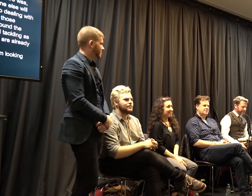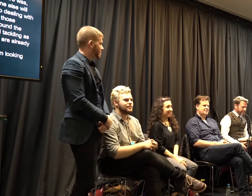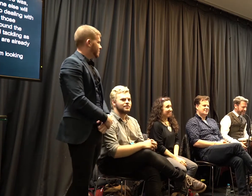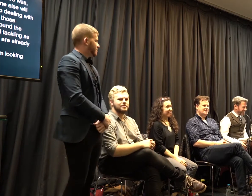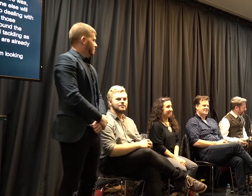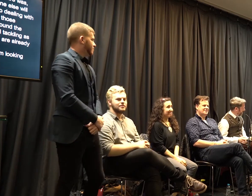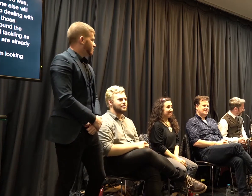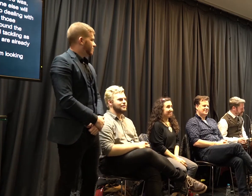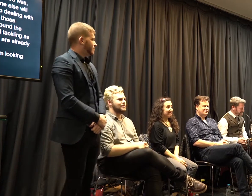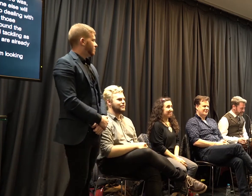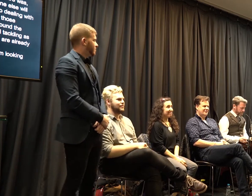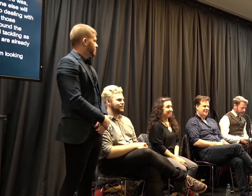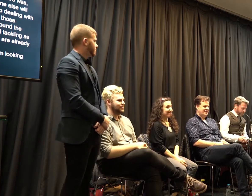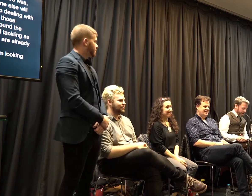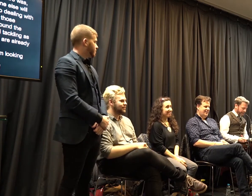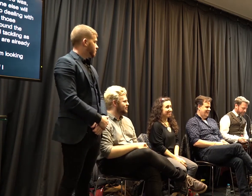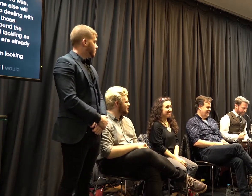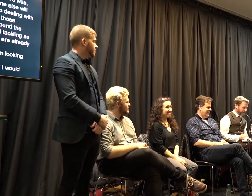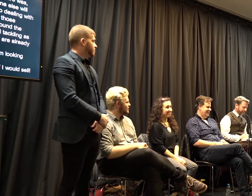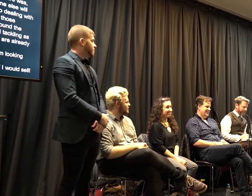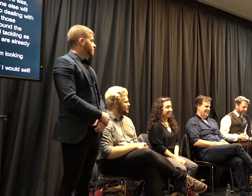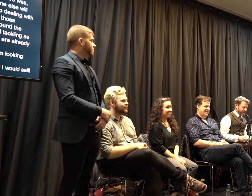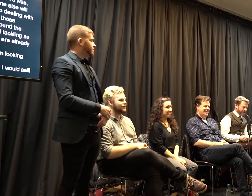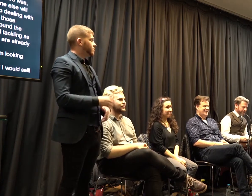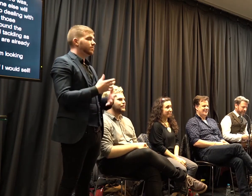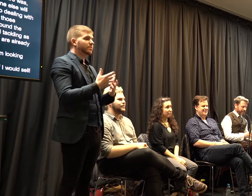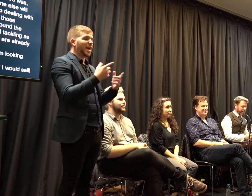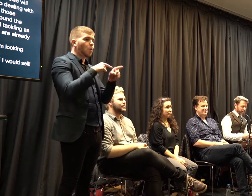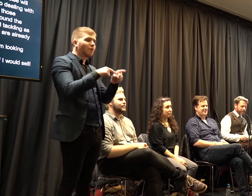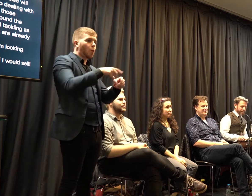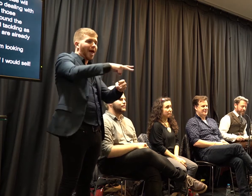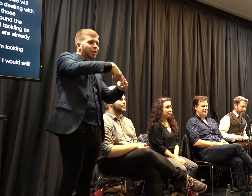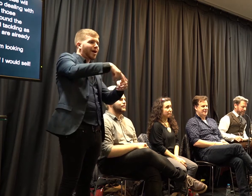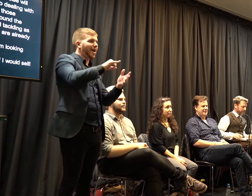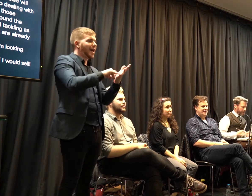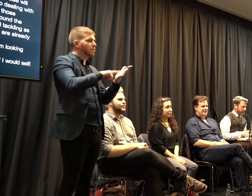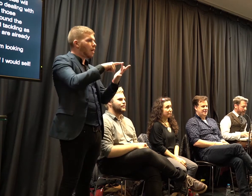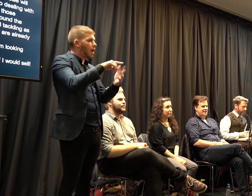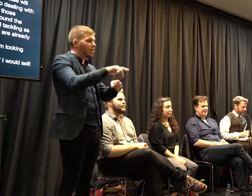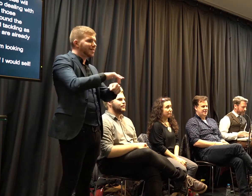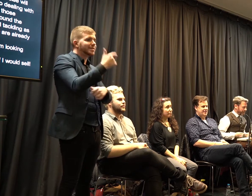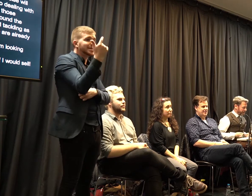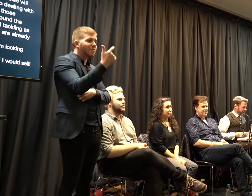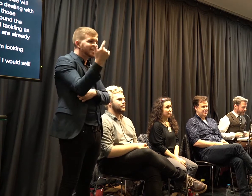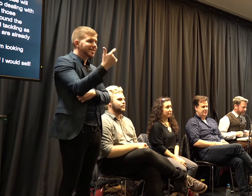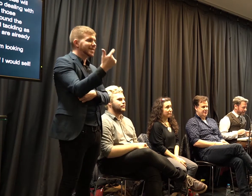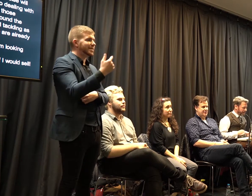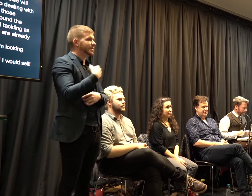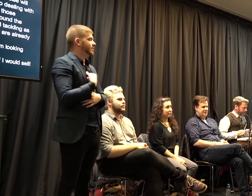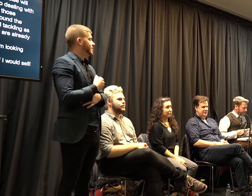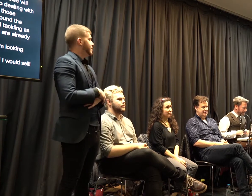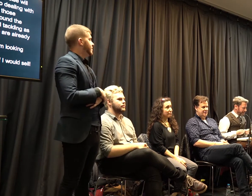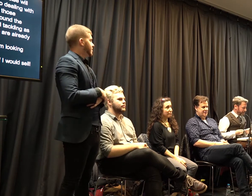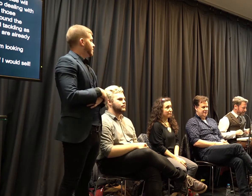The stuff I would sell. Yeah. Anyone following the hashtag SLITheatre17 might think that we're